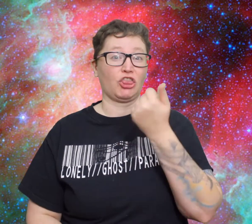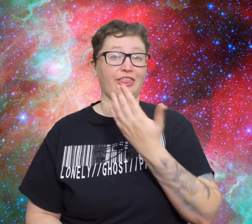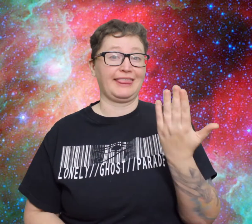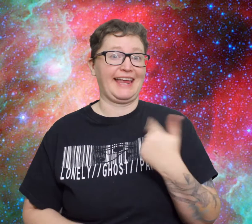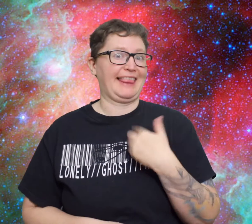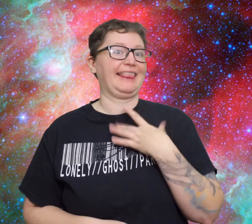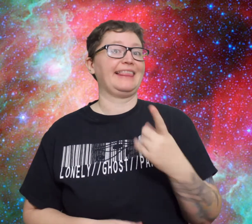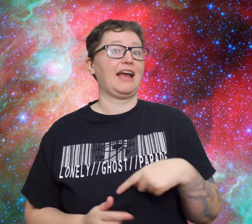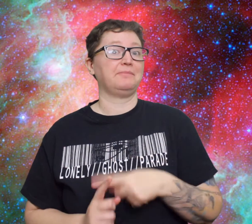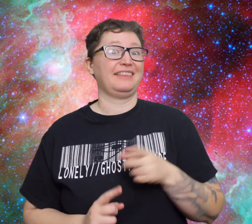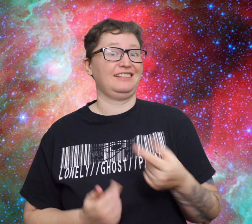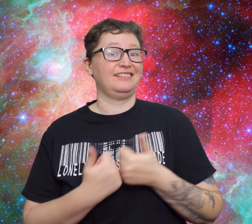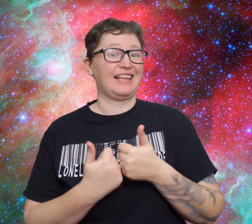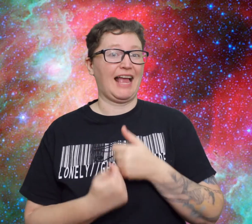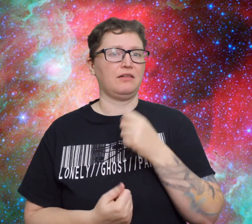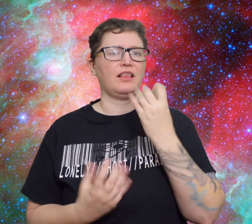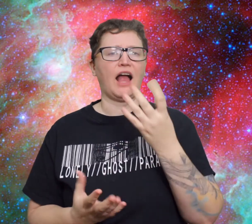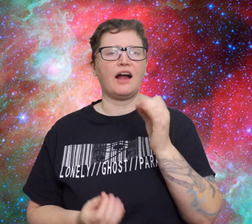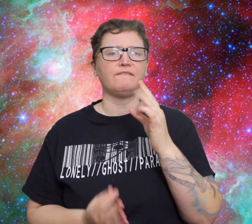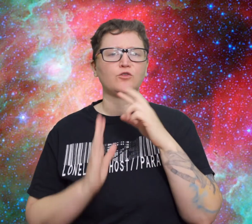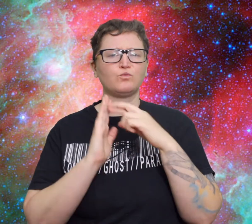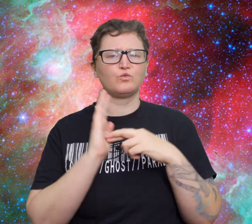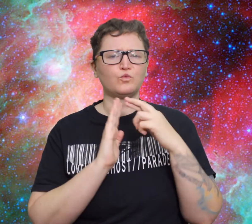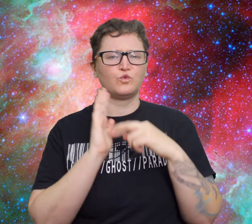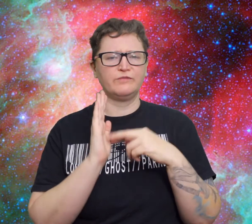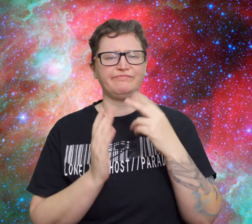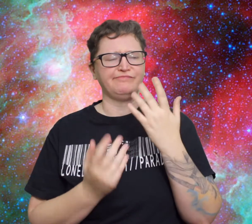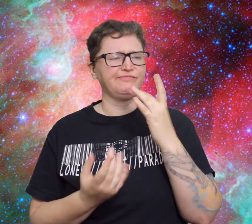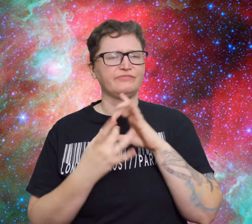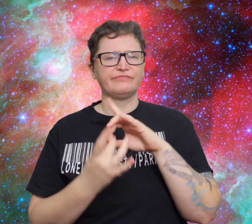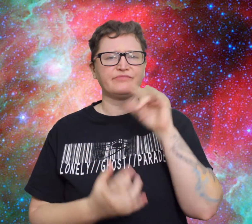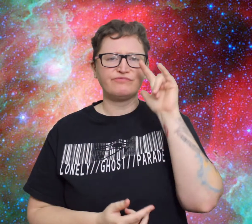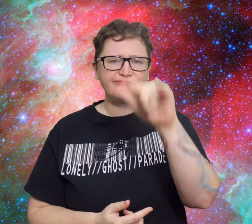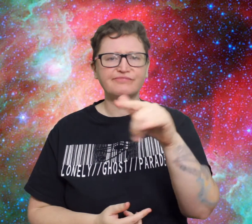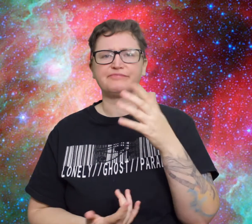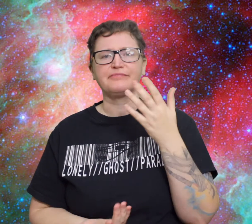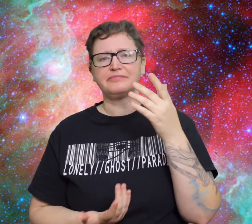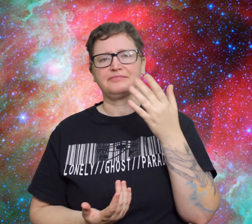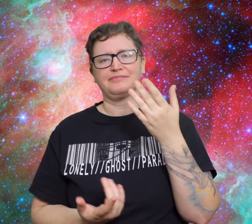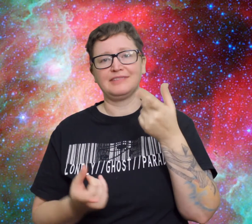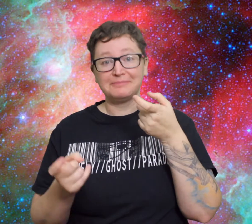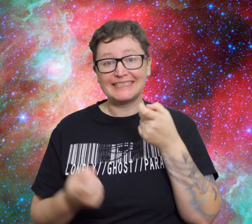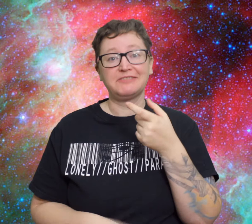easy. The other thing that I really like about this game is a lot of the rules, really, if that's